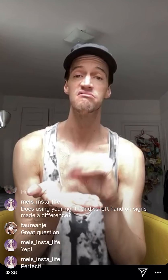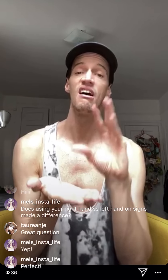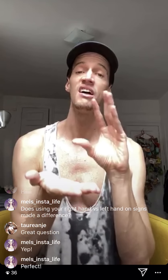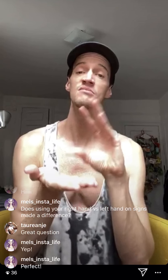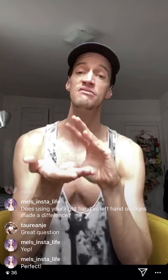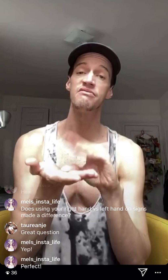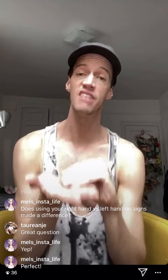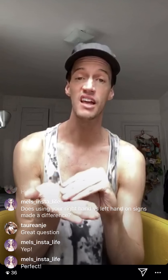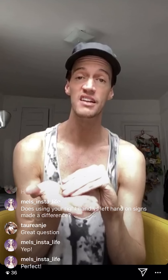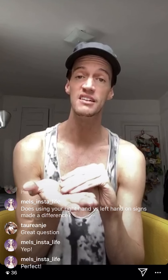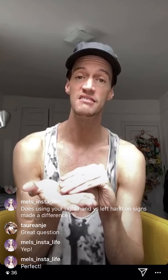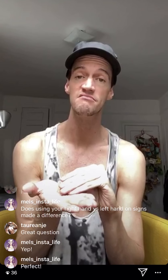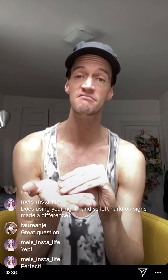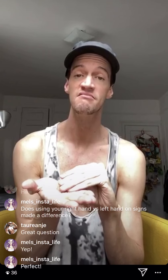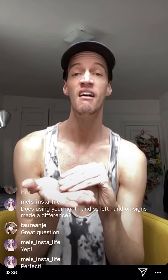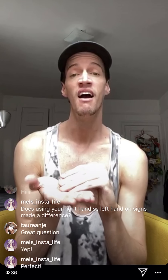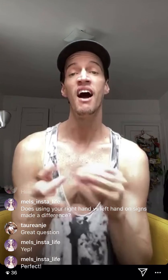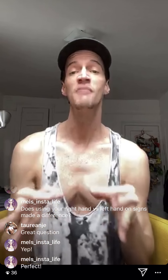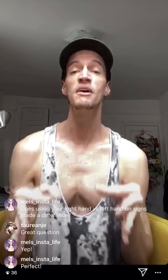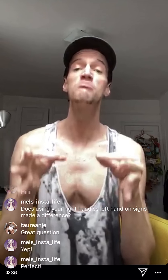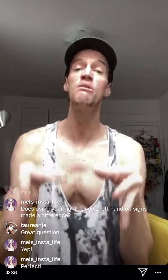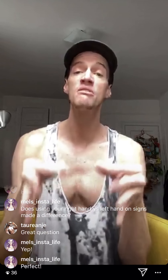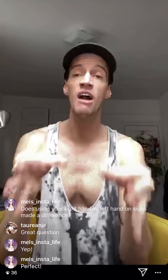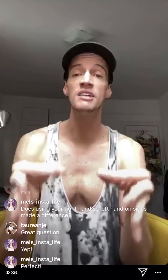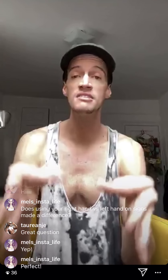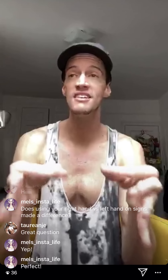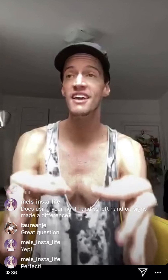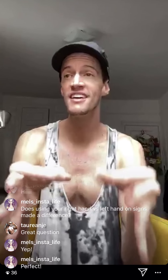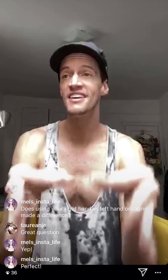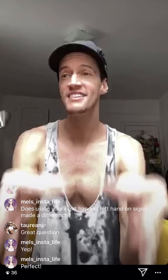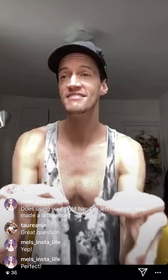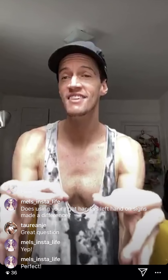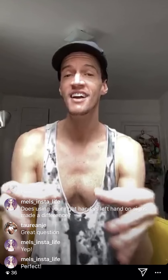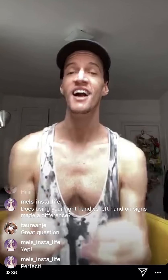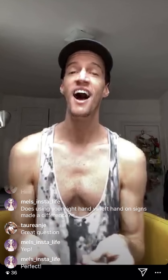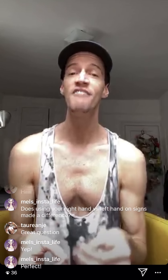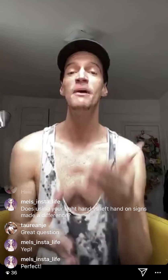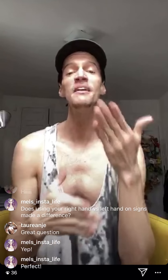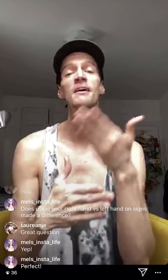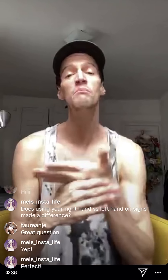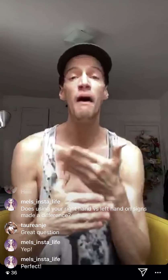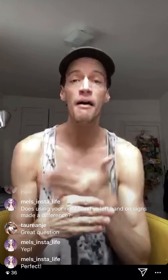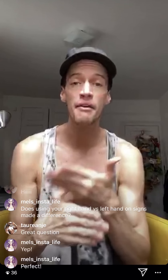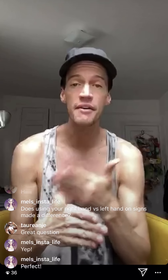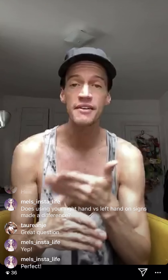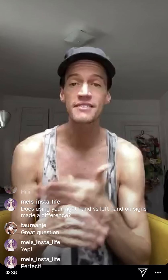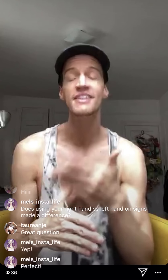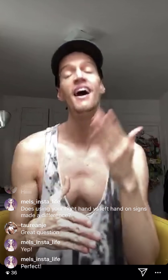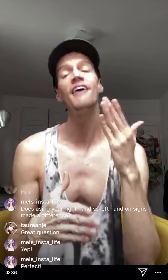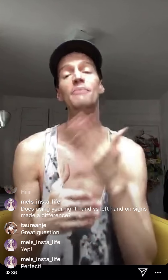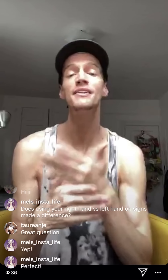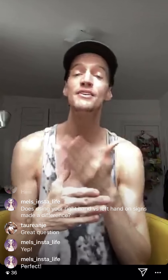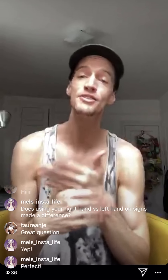I'm deflated. I've been procrastinating. I've been a bother. I've been